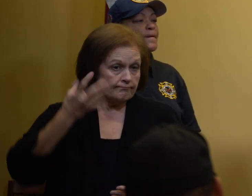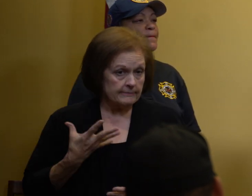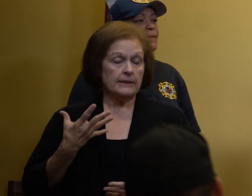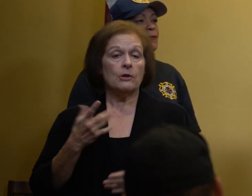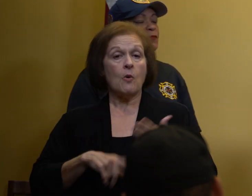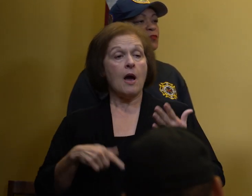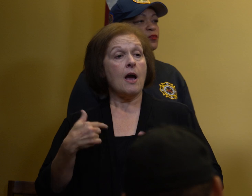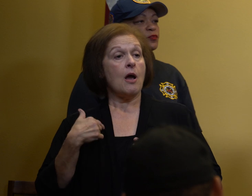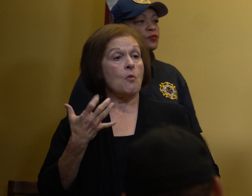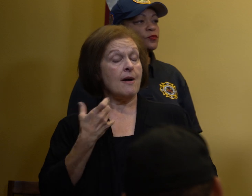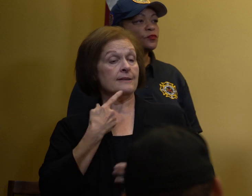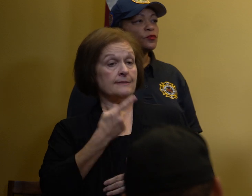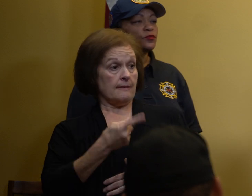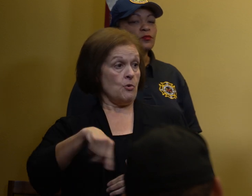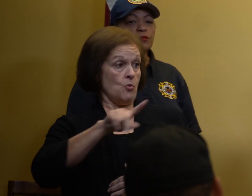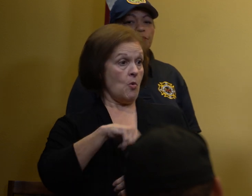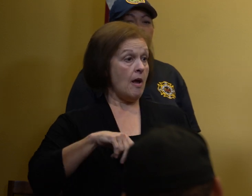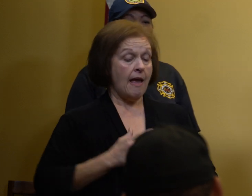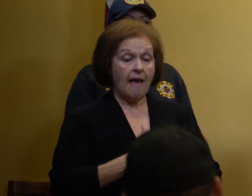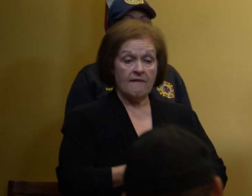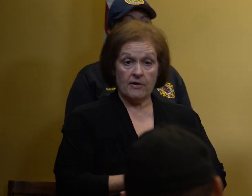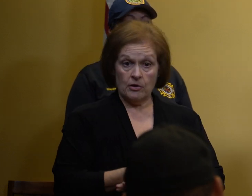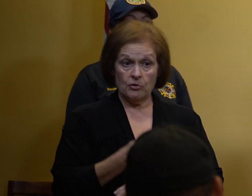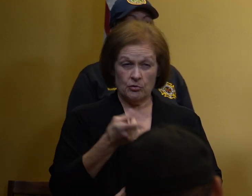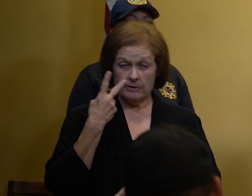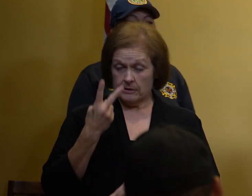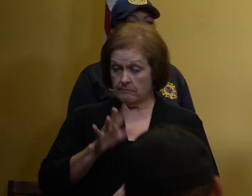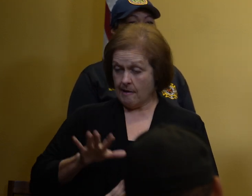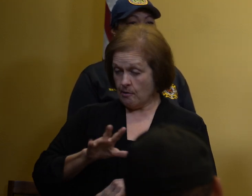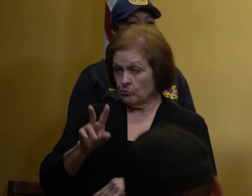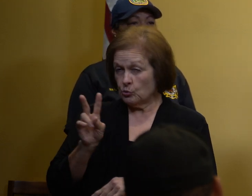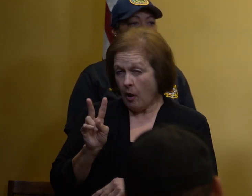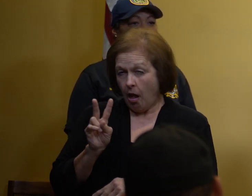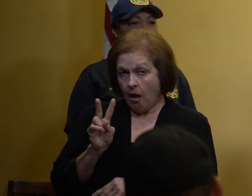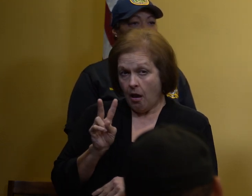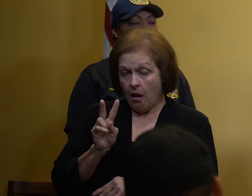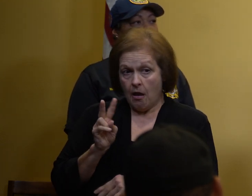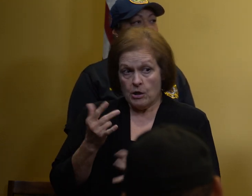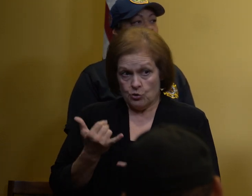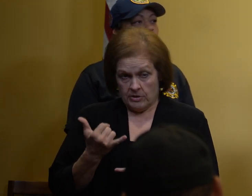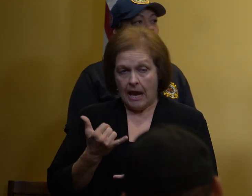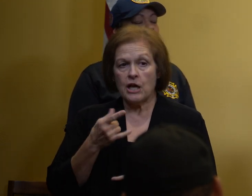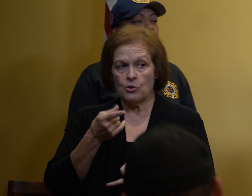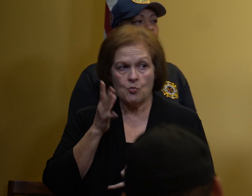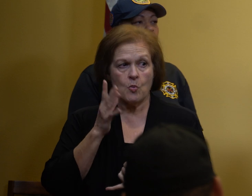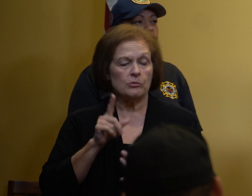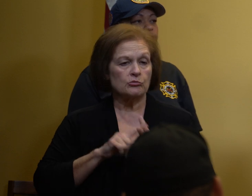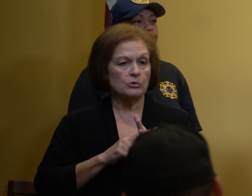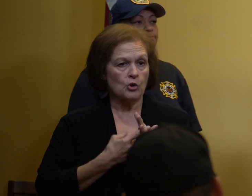public is, you know, shortly after you watching this, around 2 p.m., you're going to see conditions start